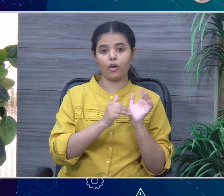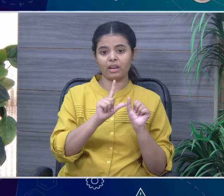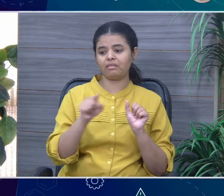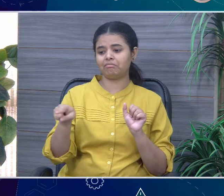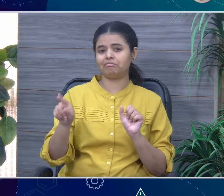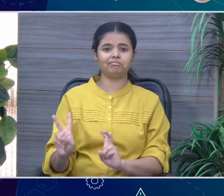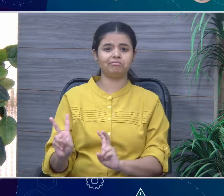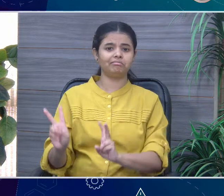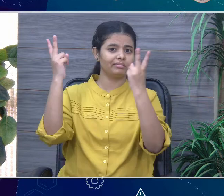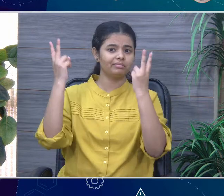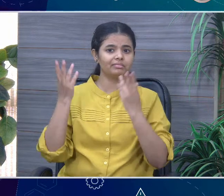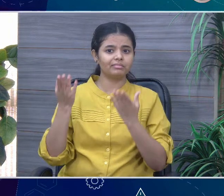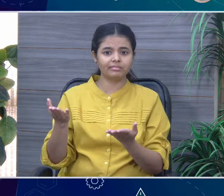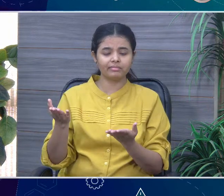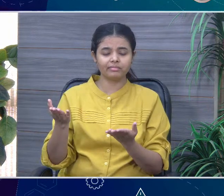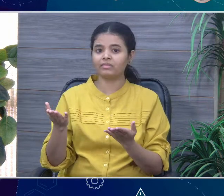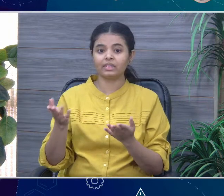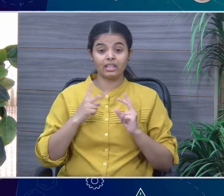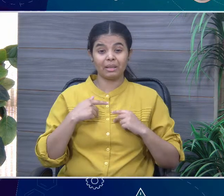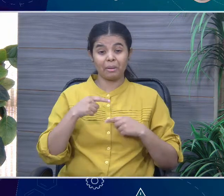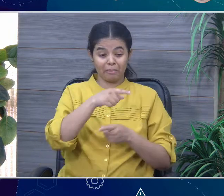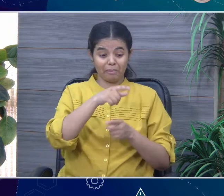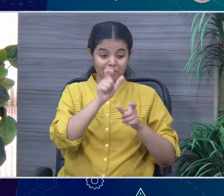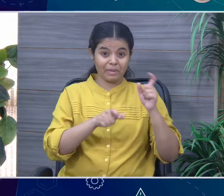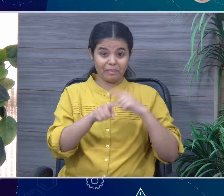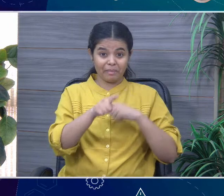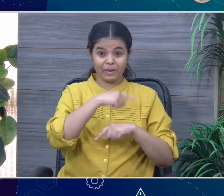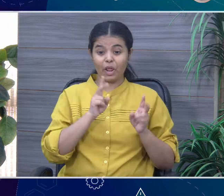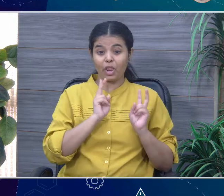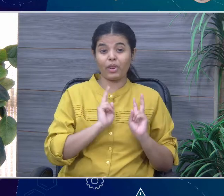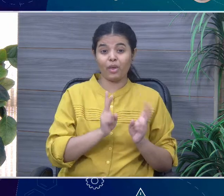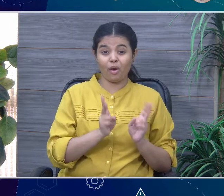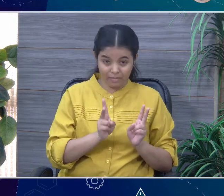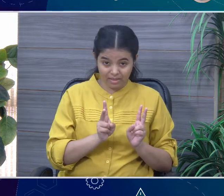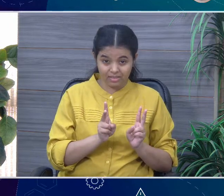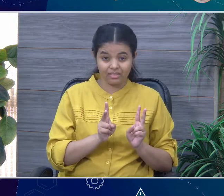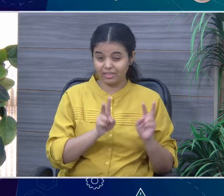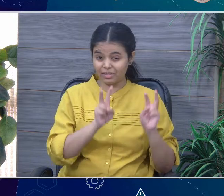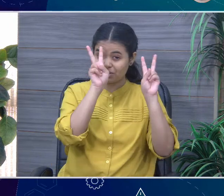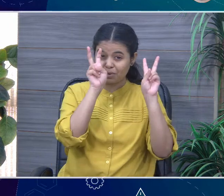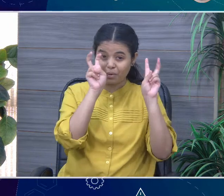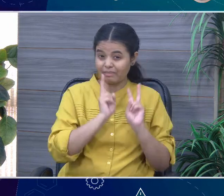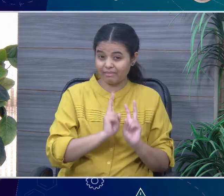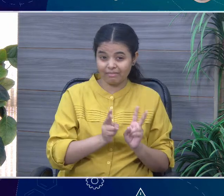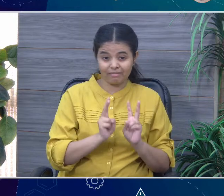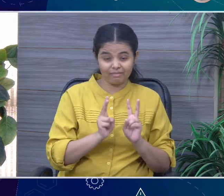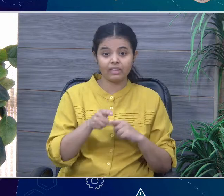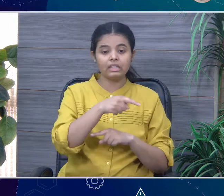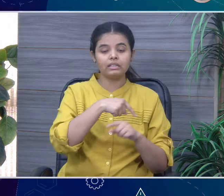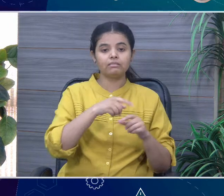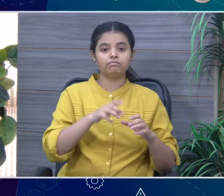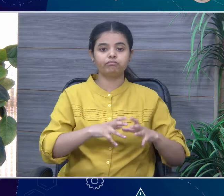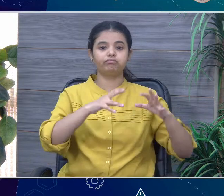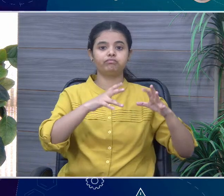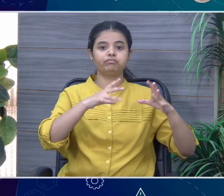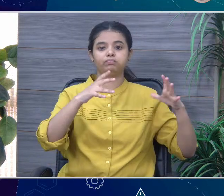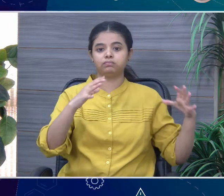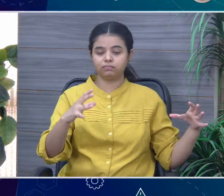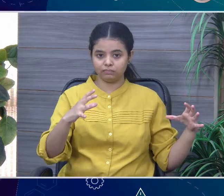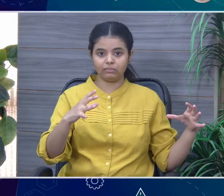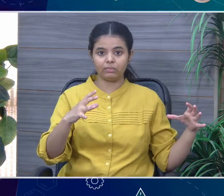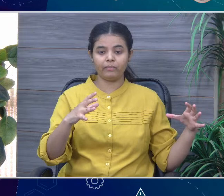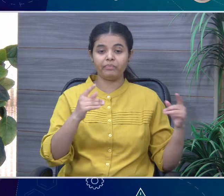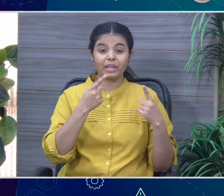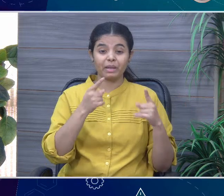that brought the so-called normal people, normal children, as the dominant community of the society.